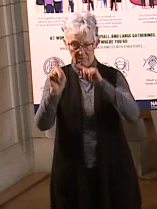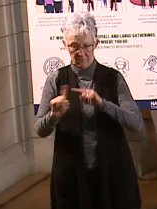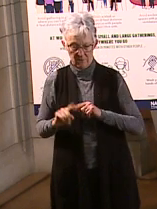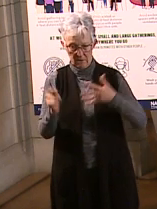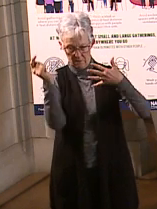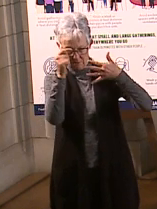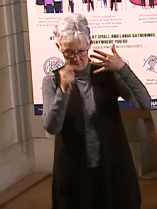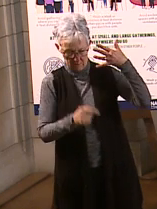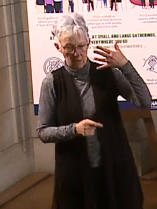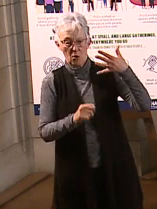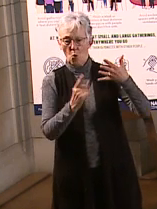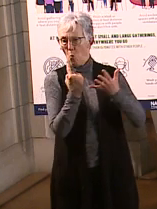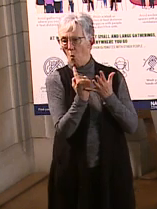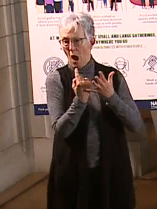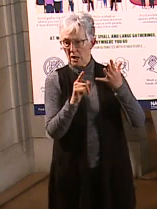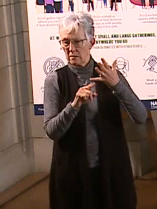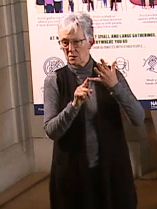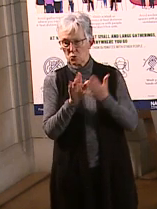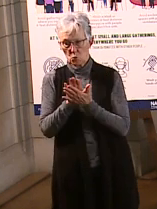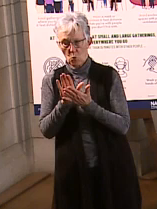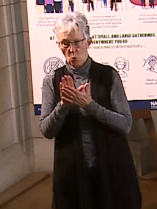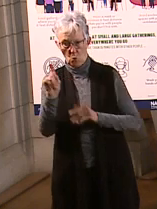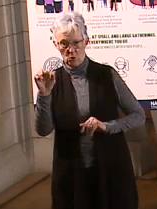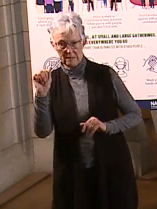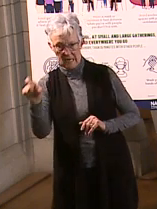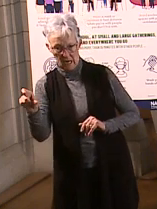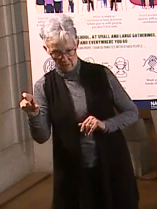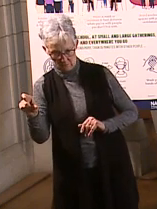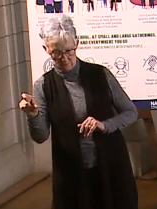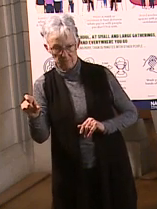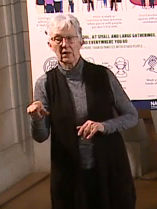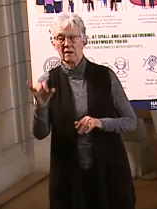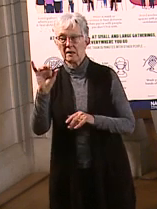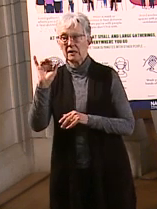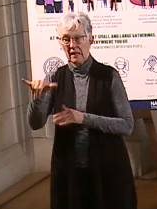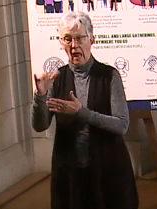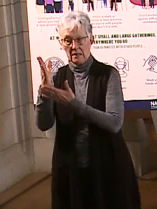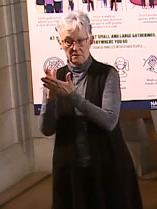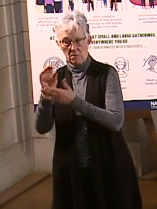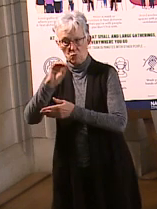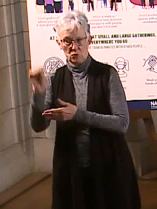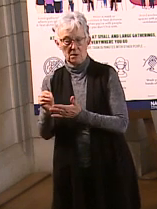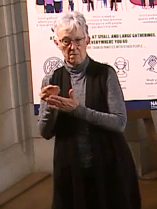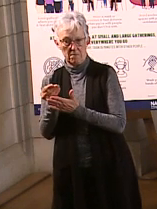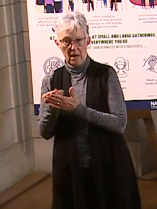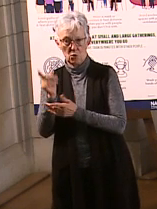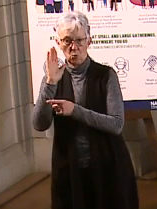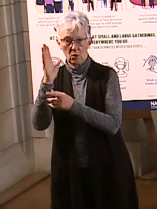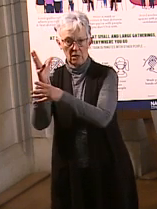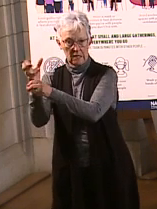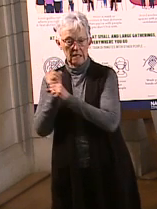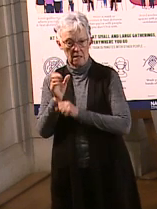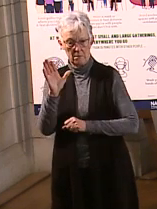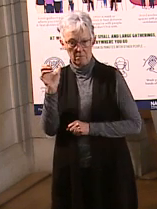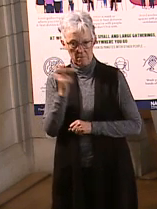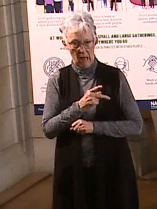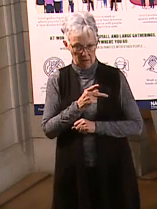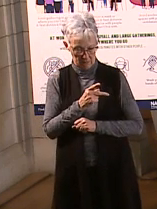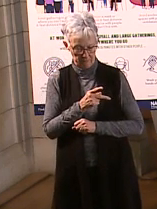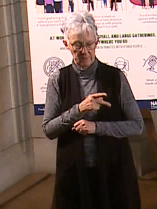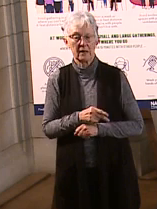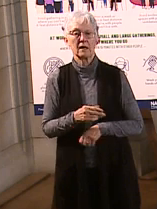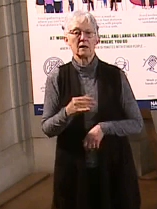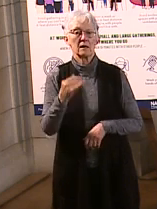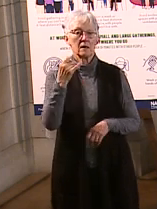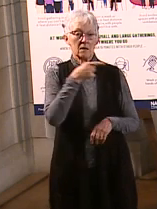conference. If you claim more credit than you're entitled to under the law, or if you claim a different amount than you're entitled